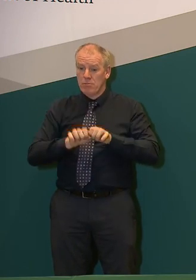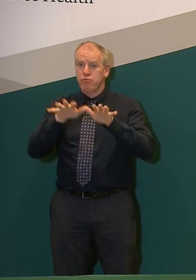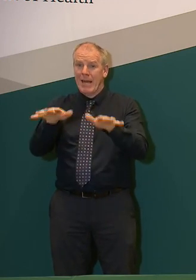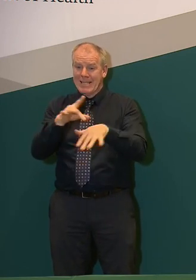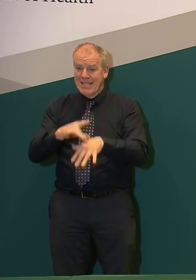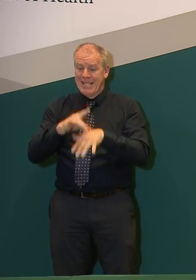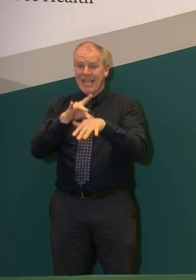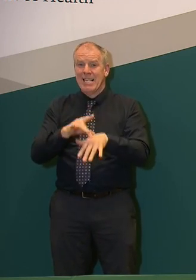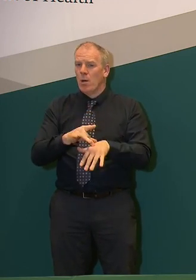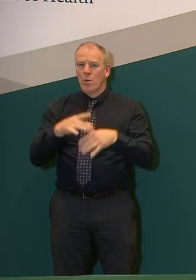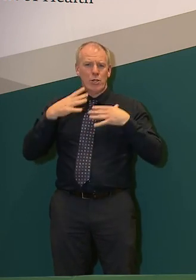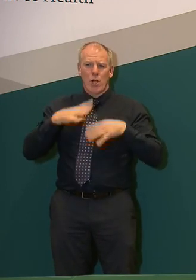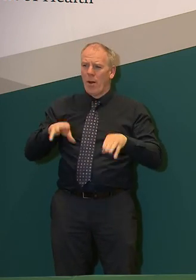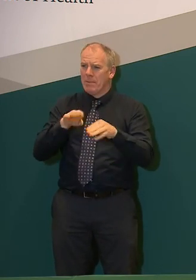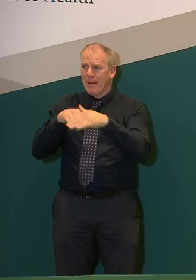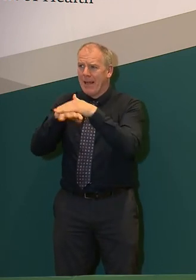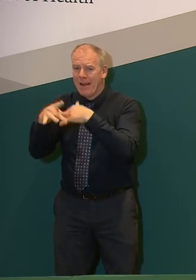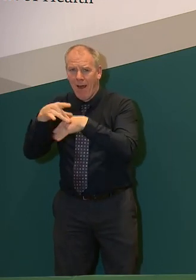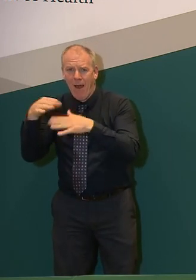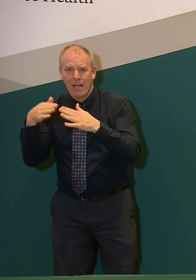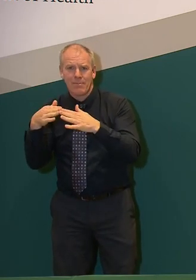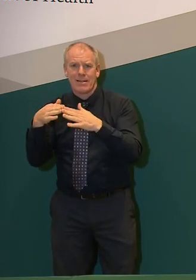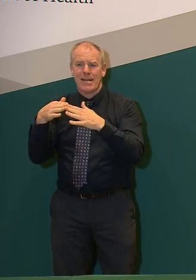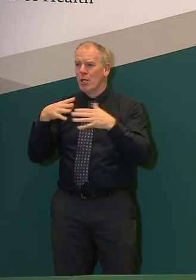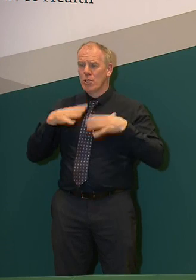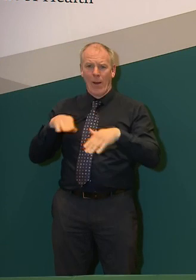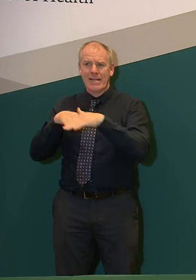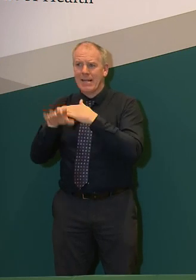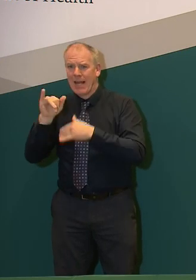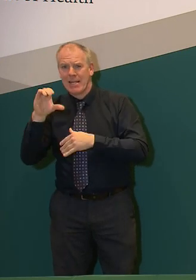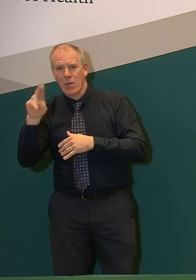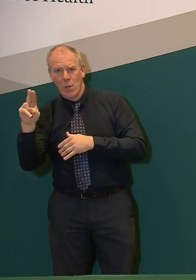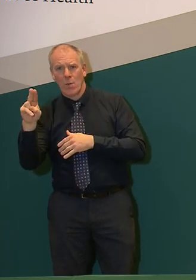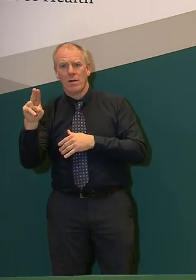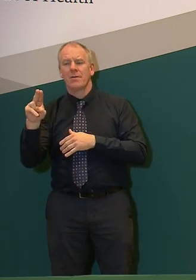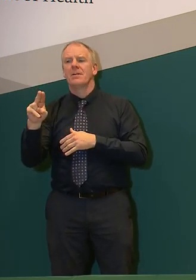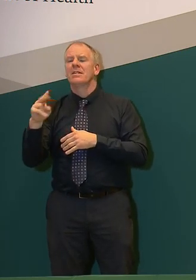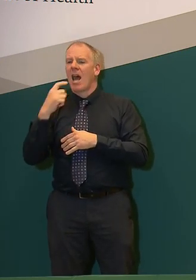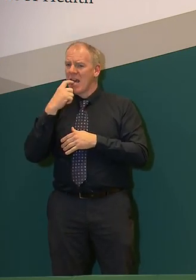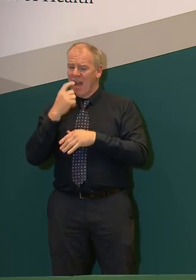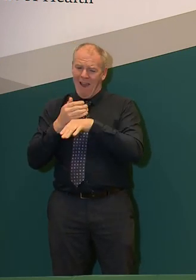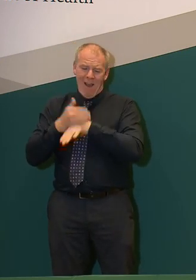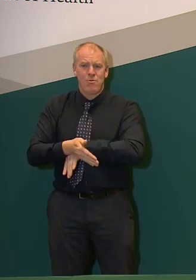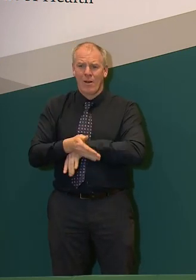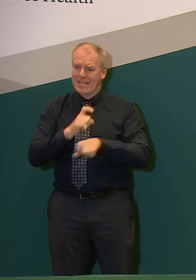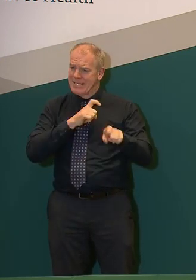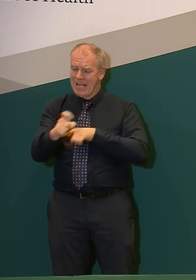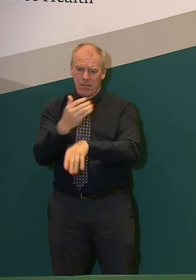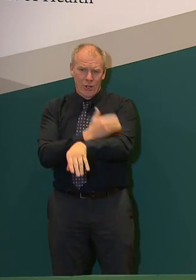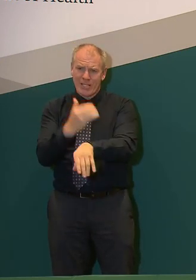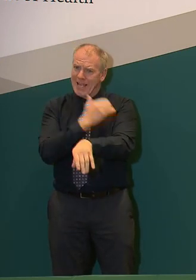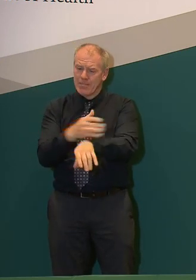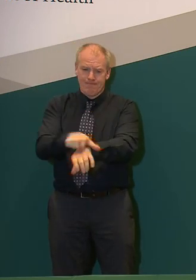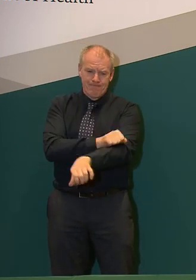keep them out of hospital and out of intensive care. So the effort needs to continue